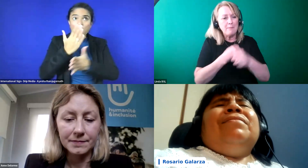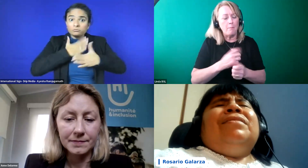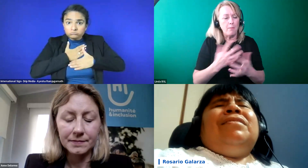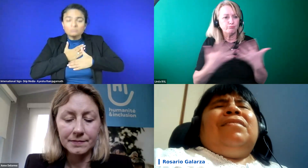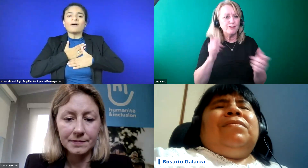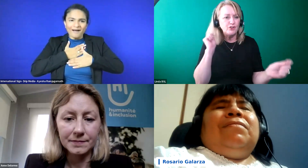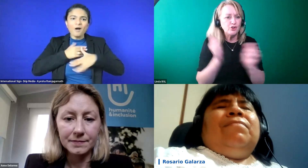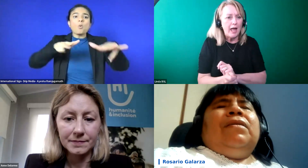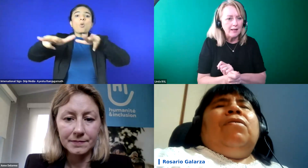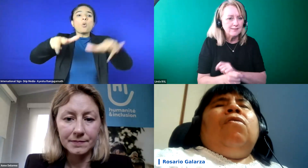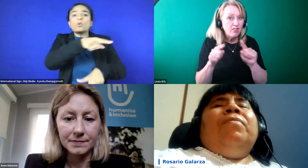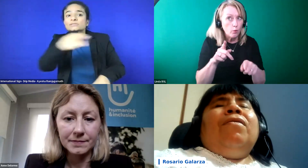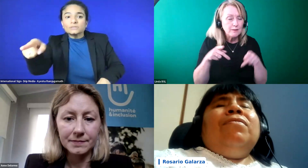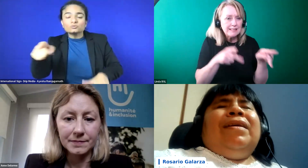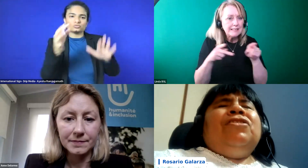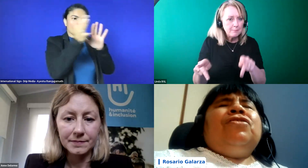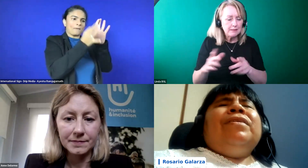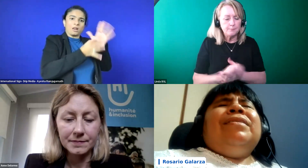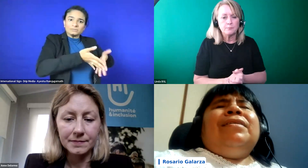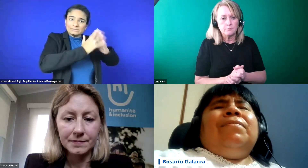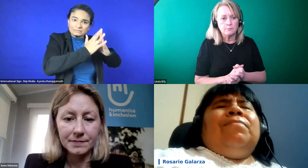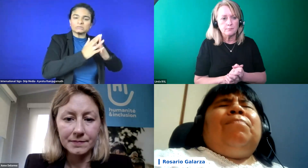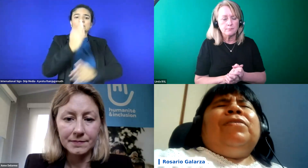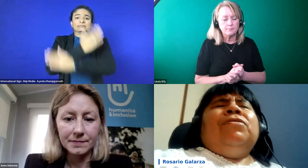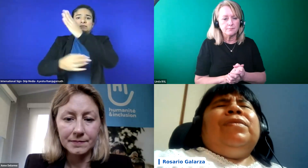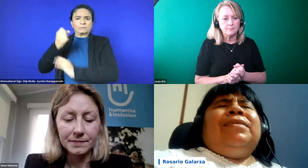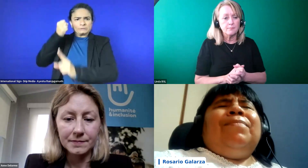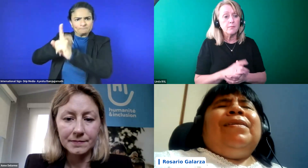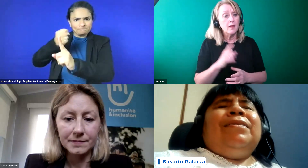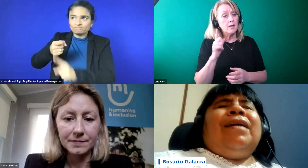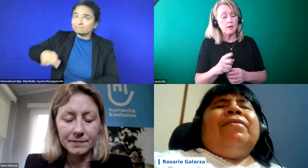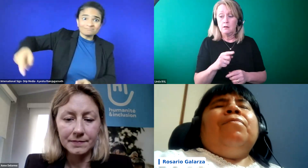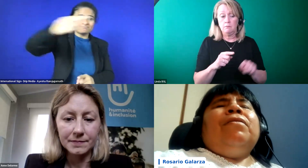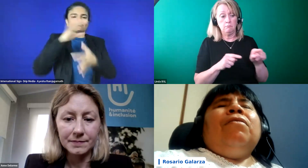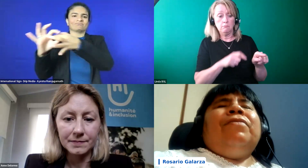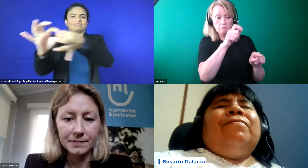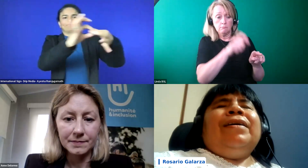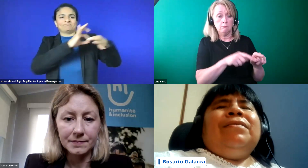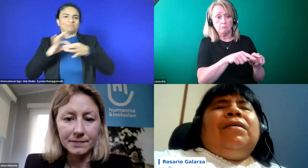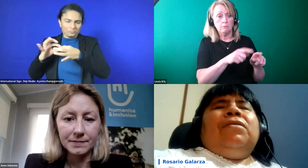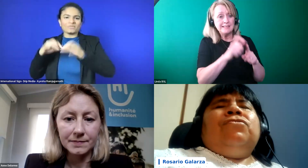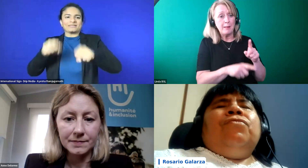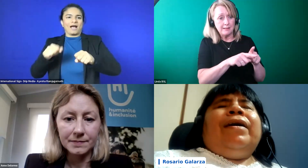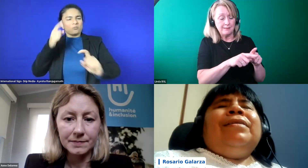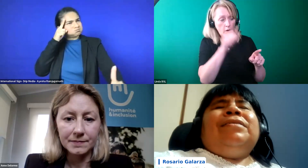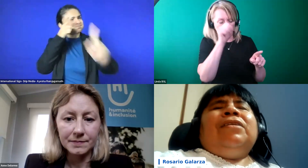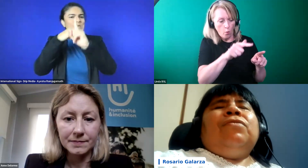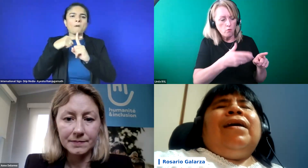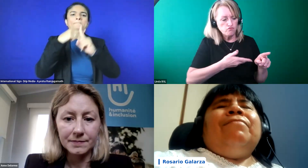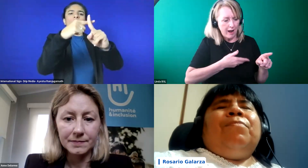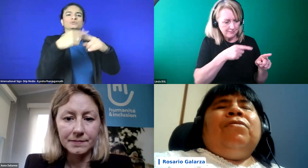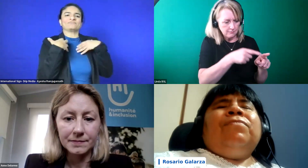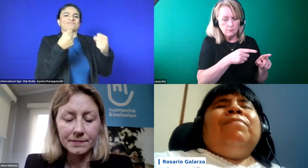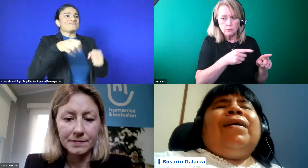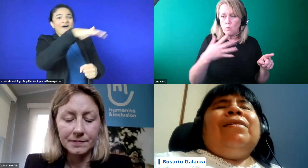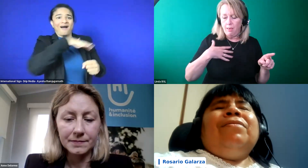healthcare systems. Overall, ensuring that persons with disabilities are aware of their rights to health, sexual